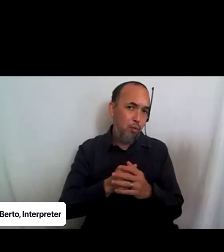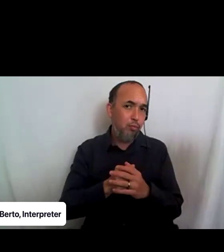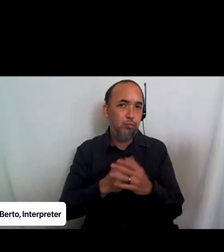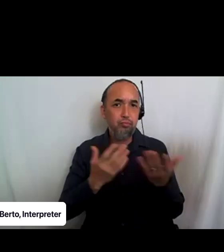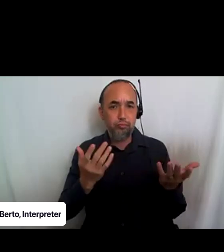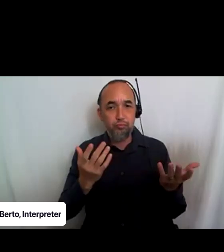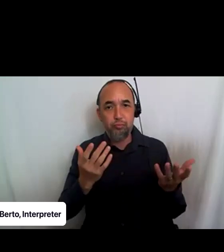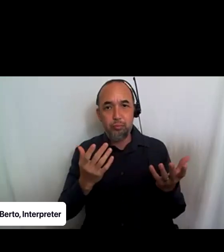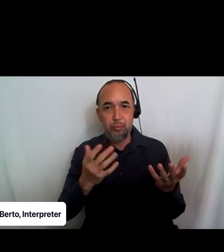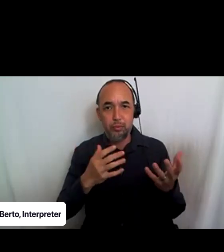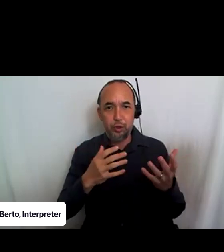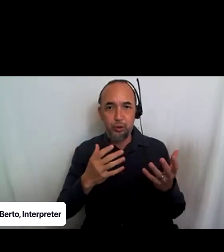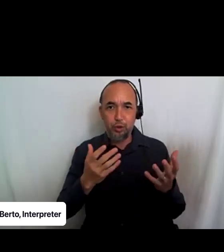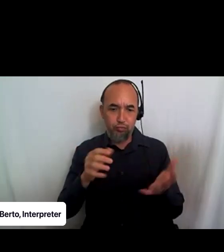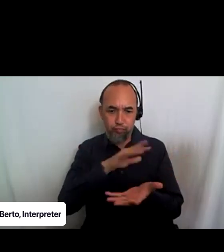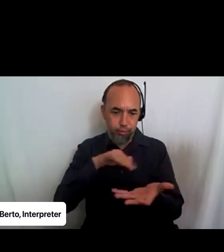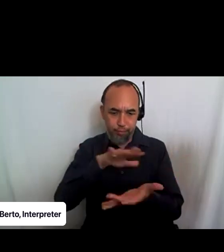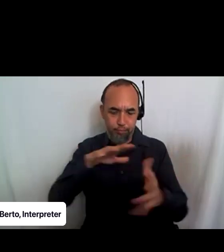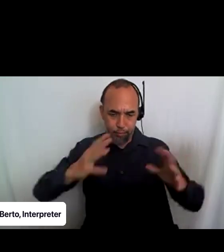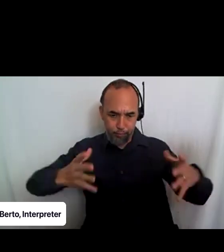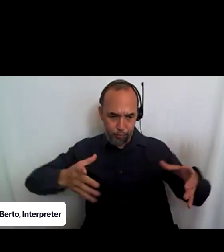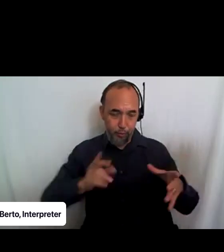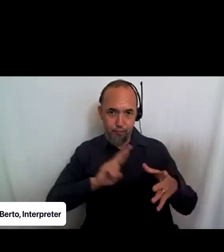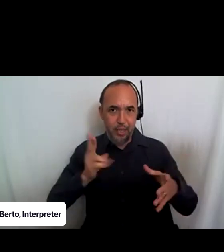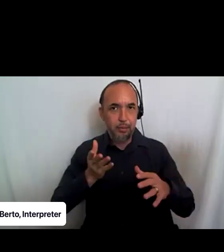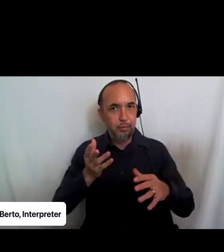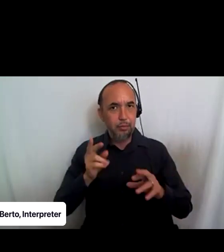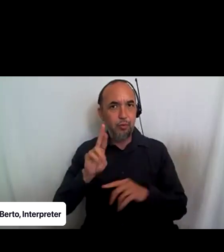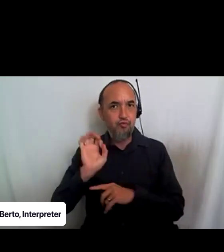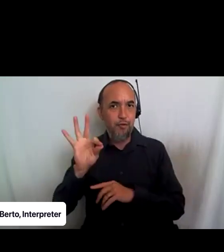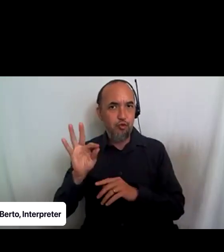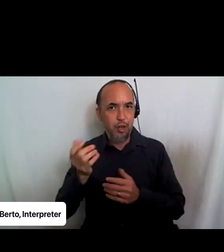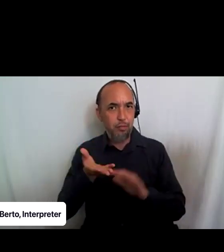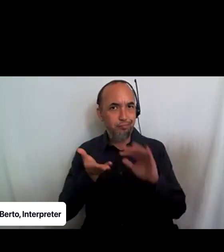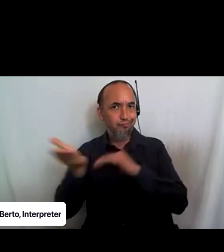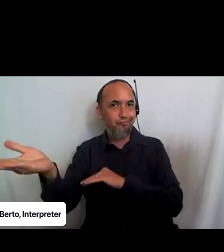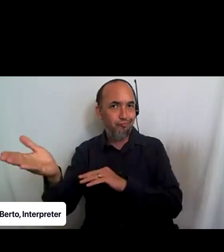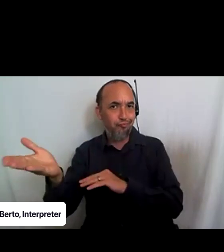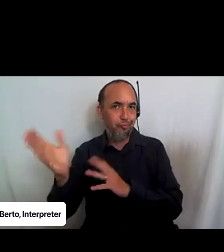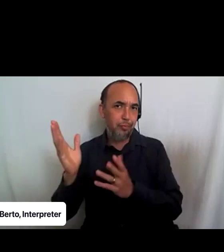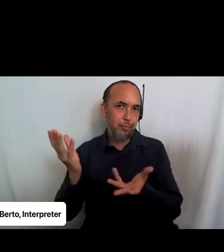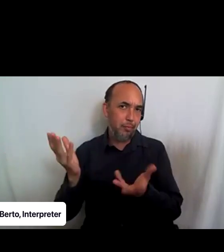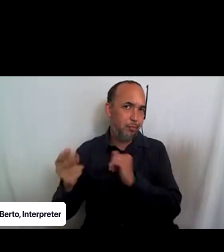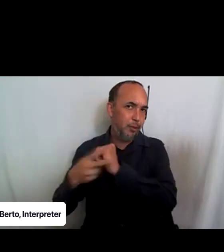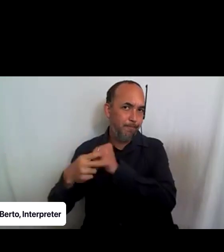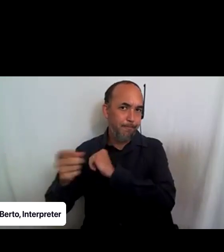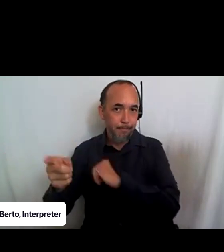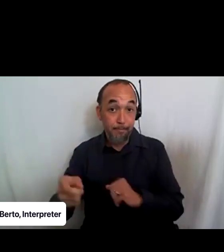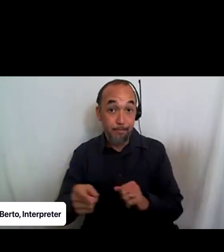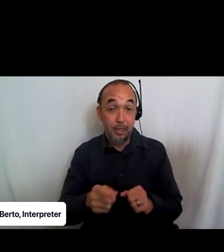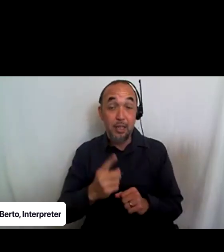assemble it and then you can keep it in the fridge uh, until it's go time. Um, Someone asked me if you can freeze